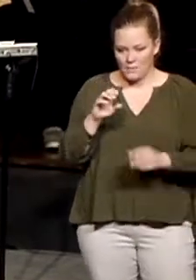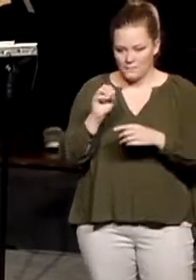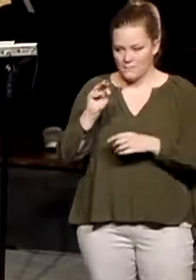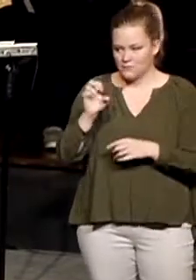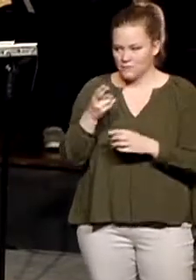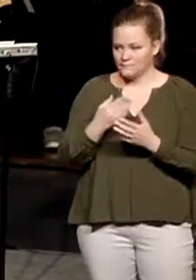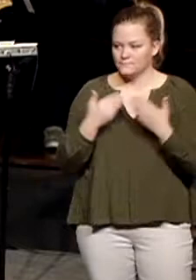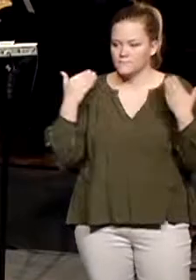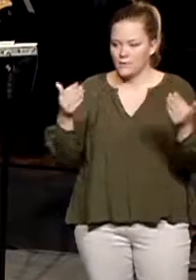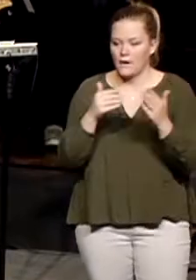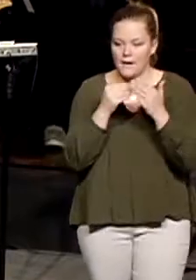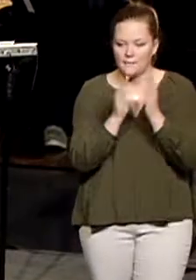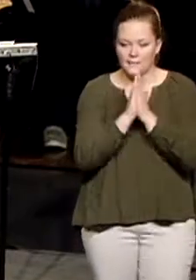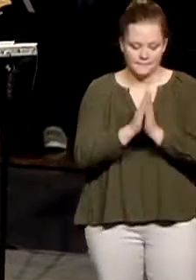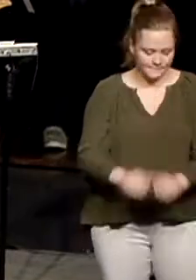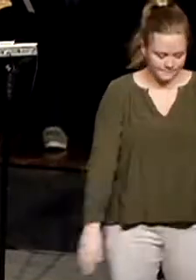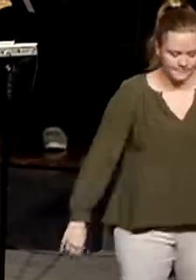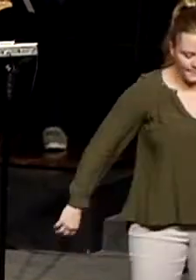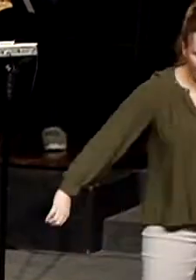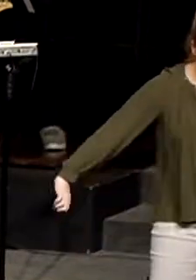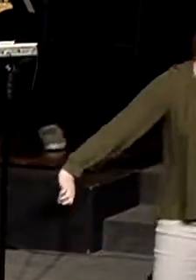let's lift our voices in prayer together.